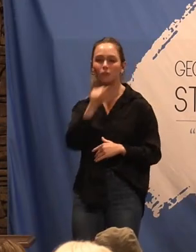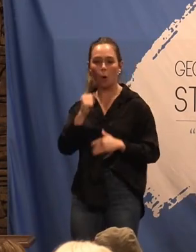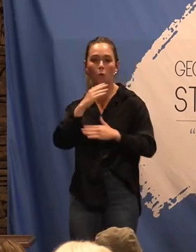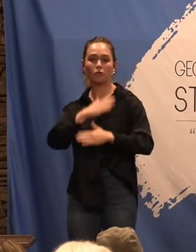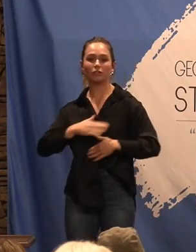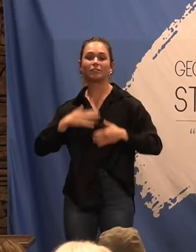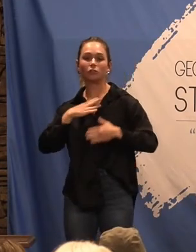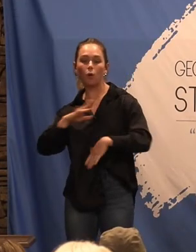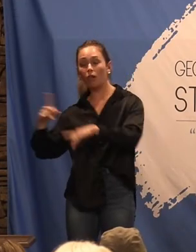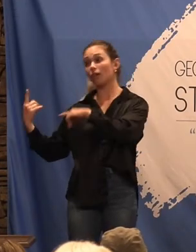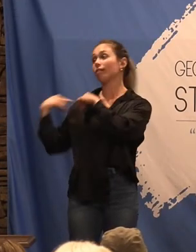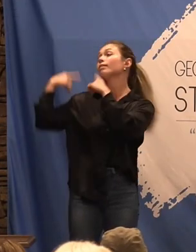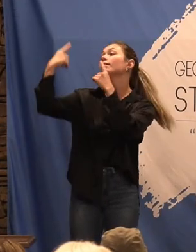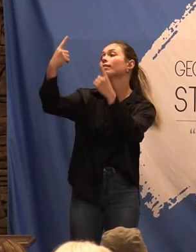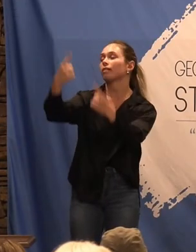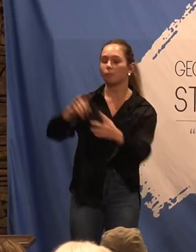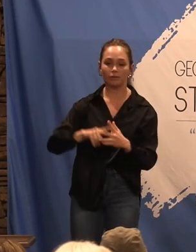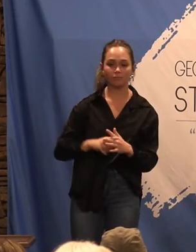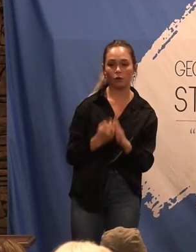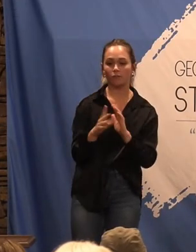we discovered fire.